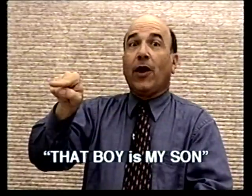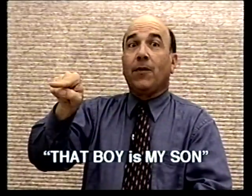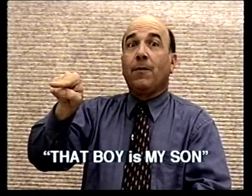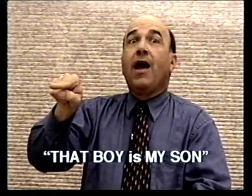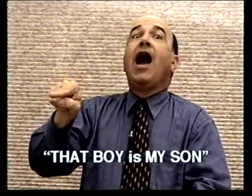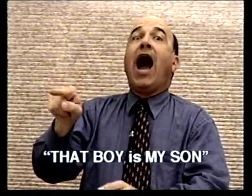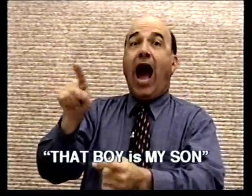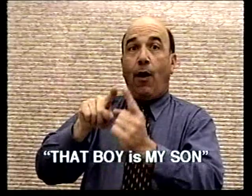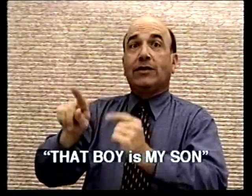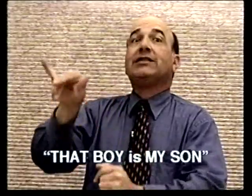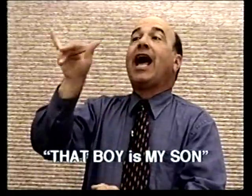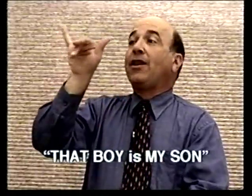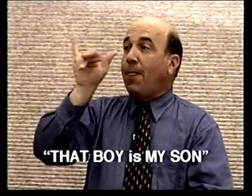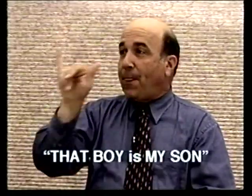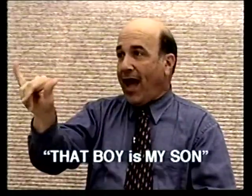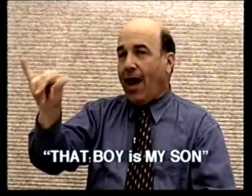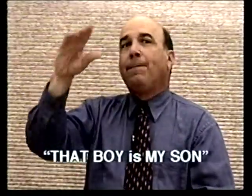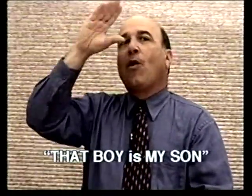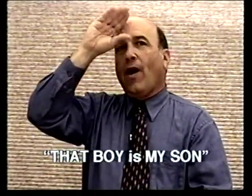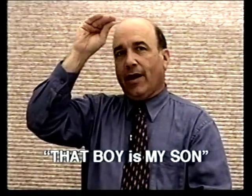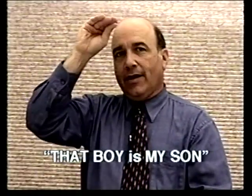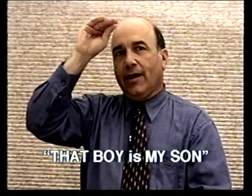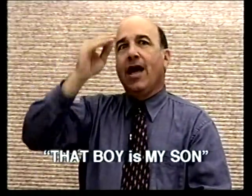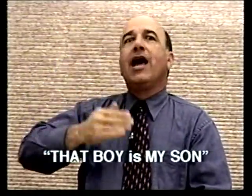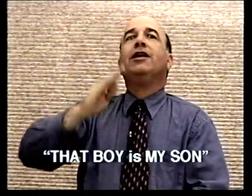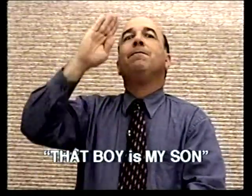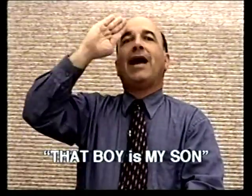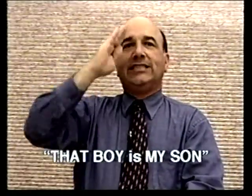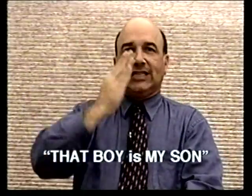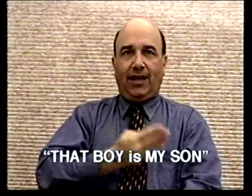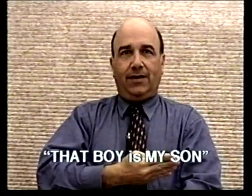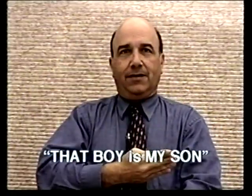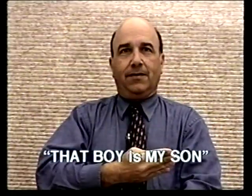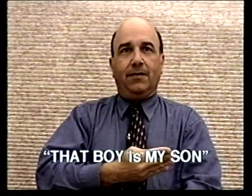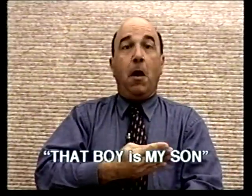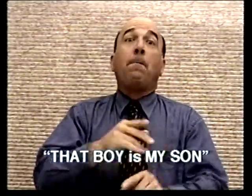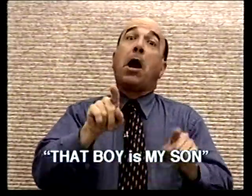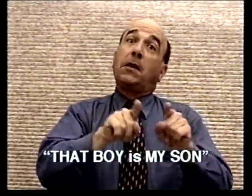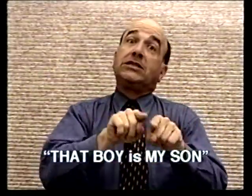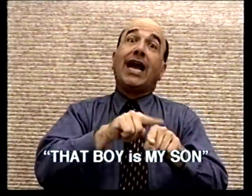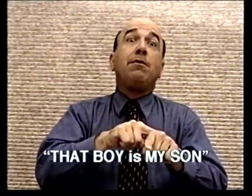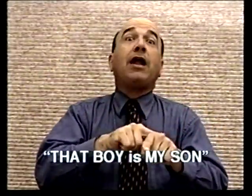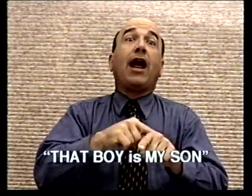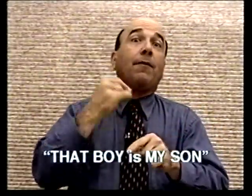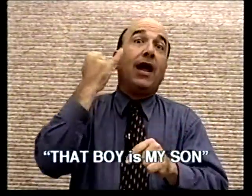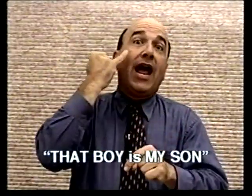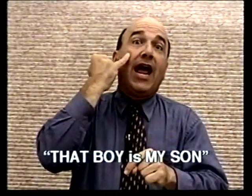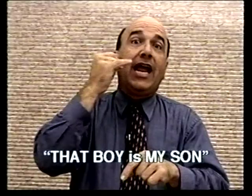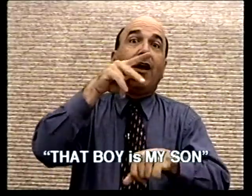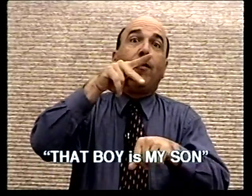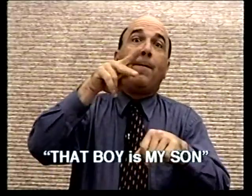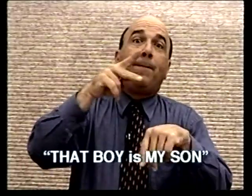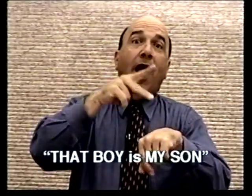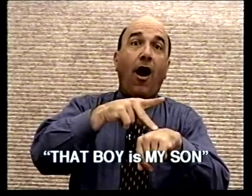there, I would say that boy is my son. But at the same time, if